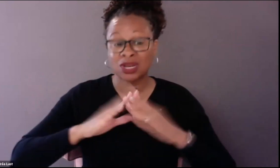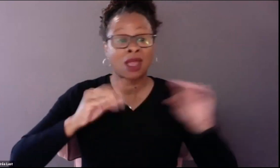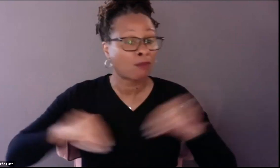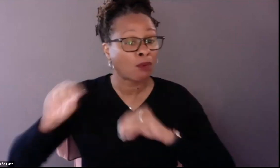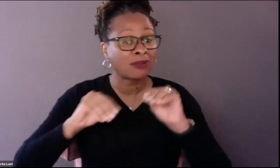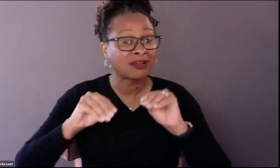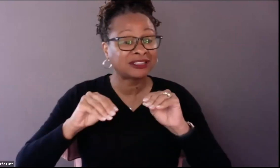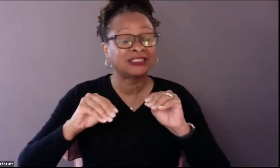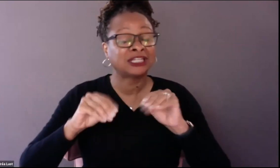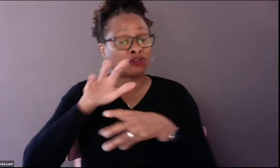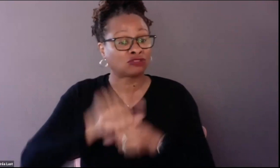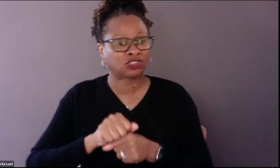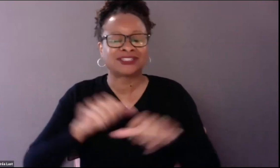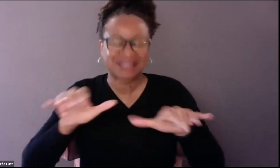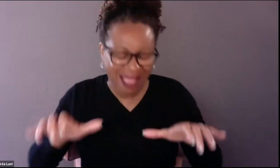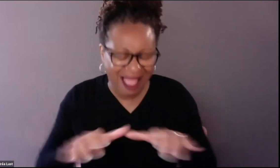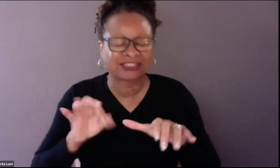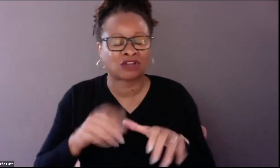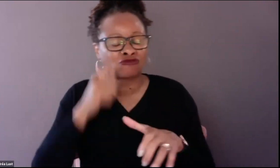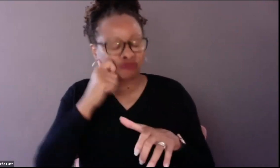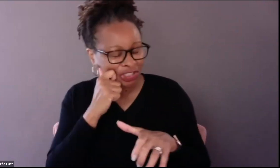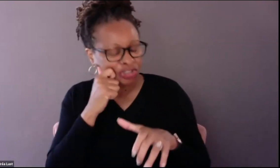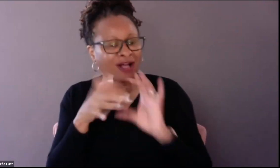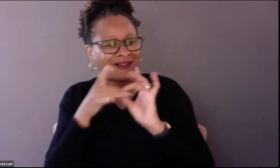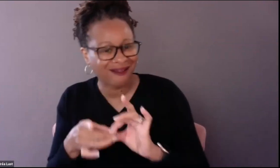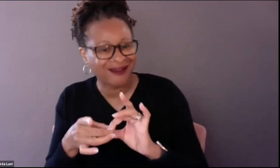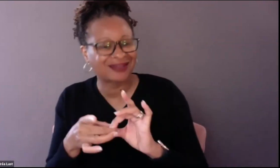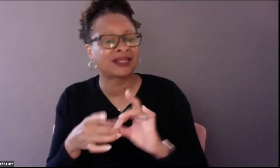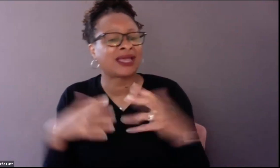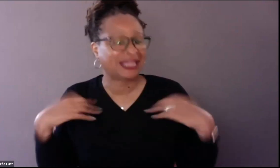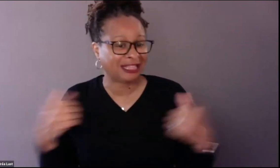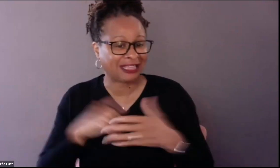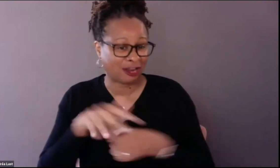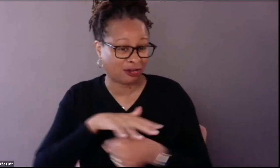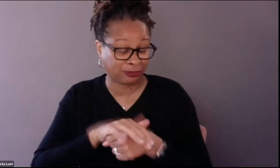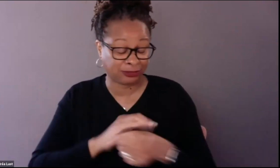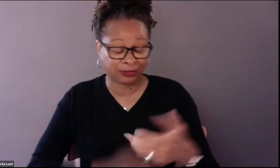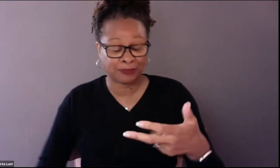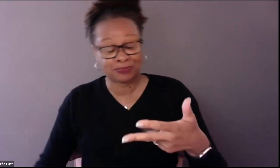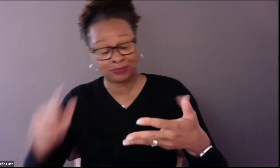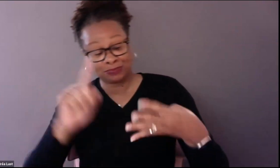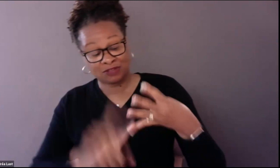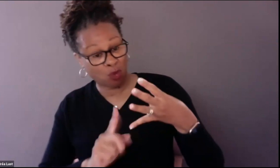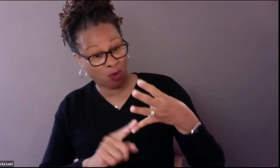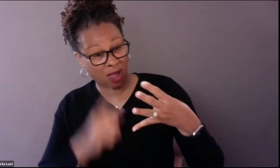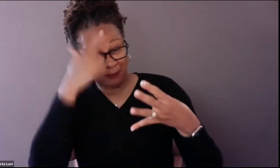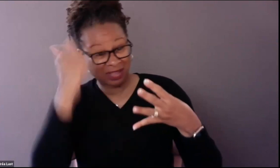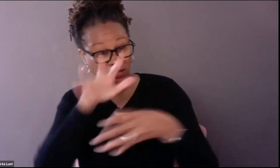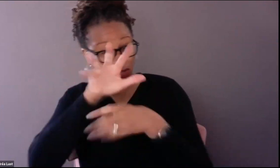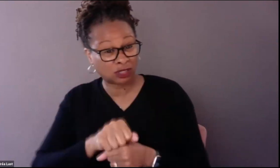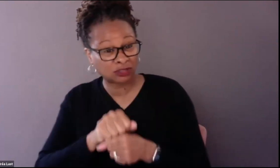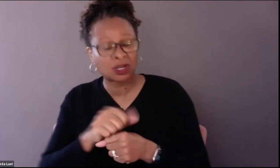of racialized healing in our neighborhoods. The next one is, because it's a ritual and we want